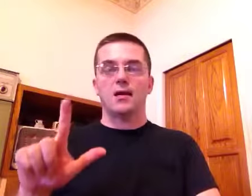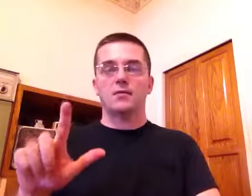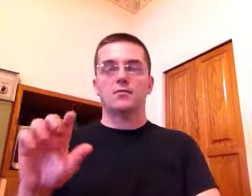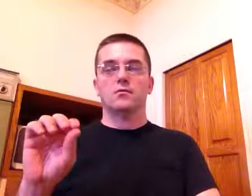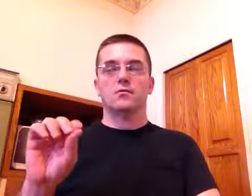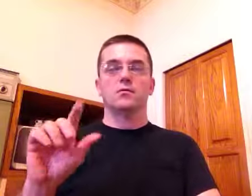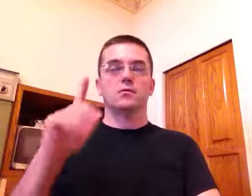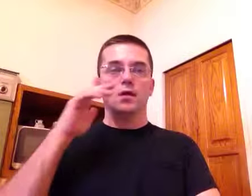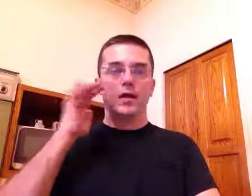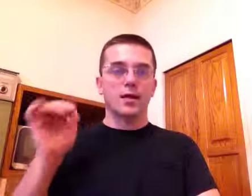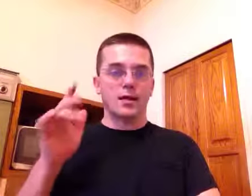Living a Legacy.